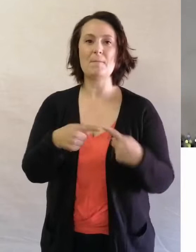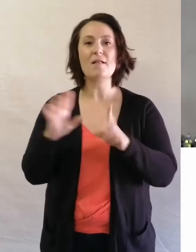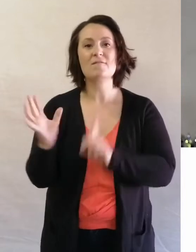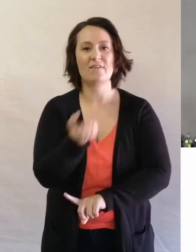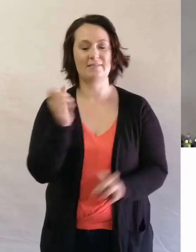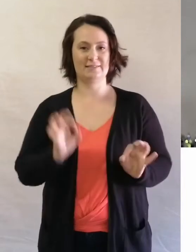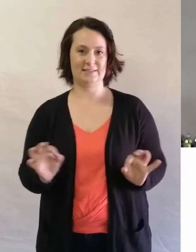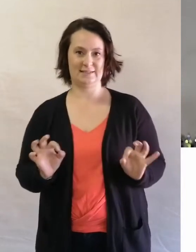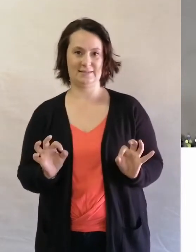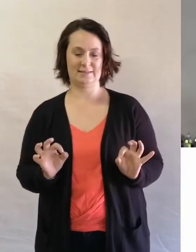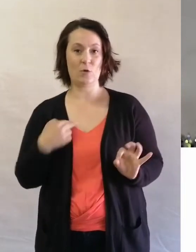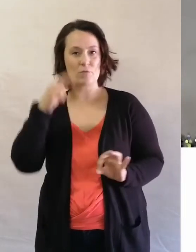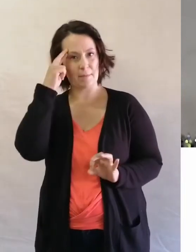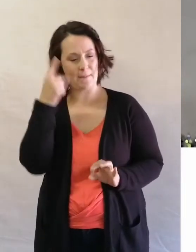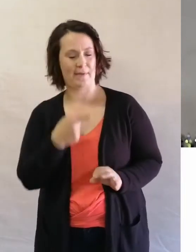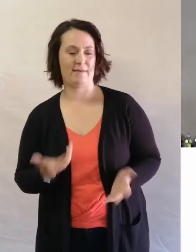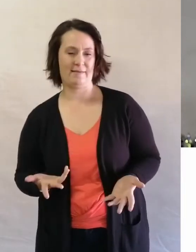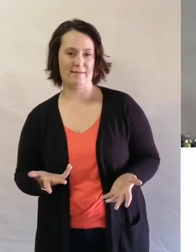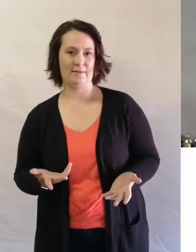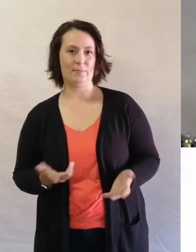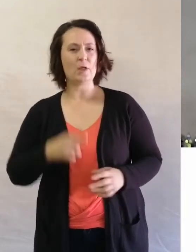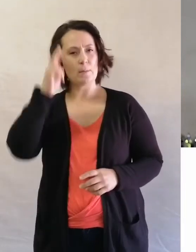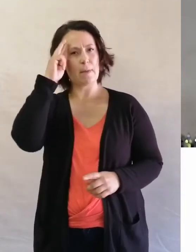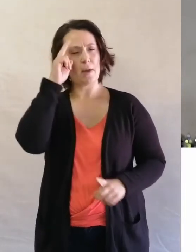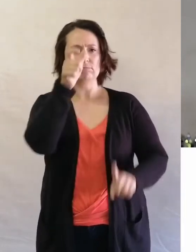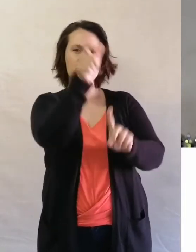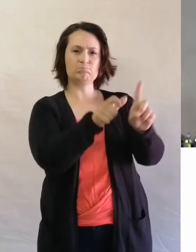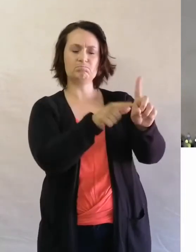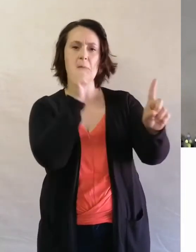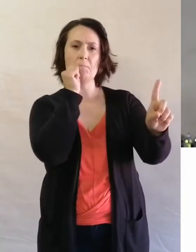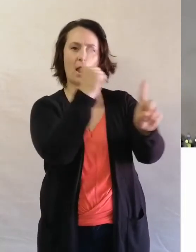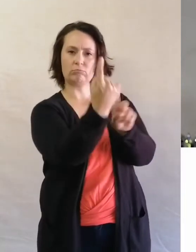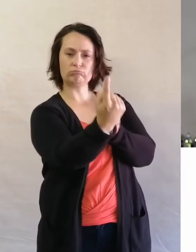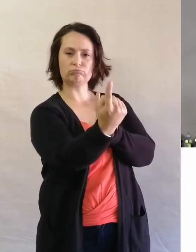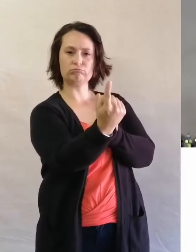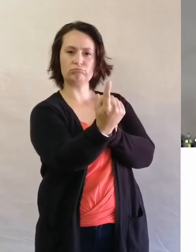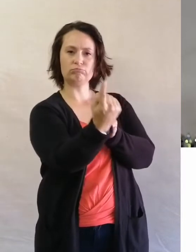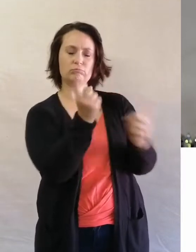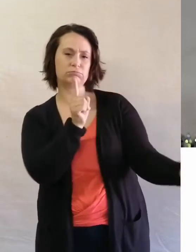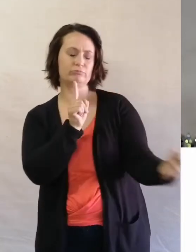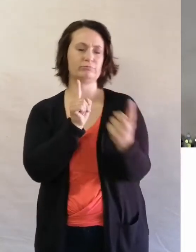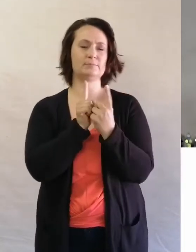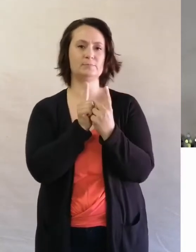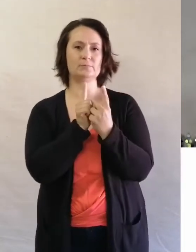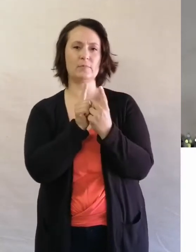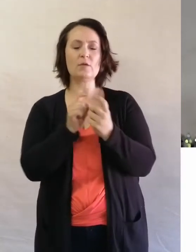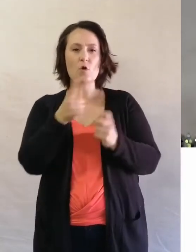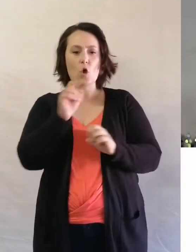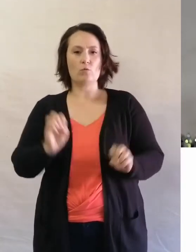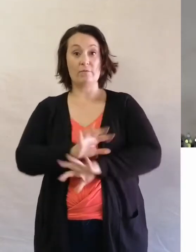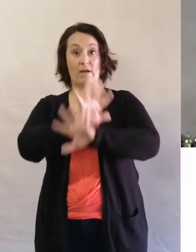I can remember once a man coming to me. We were in the middle of like a little bit of a revival in